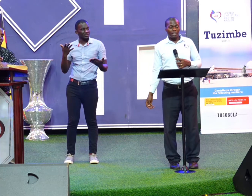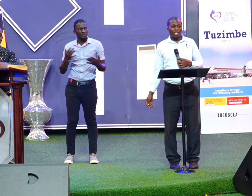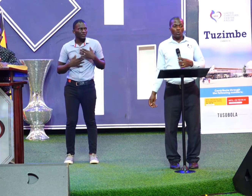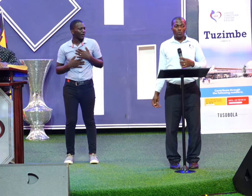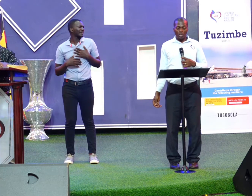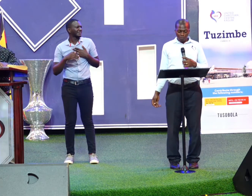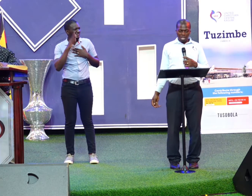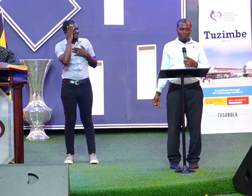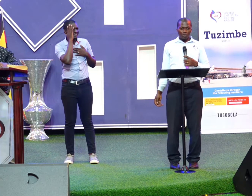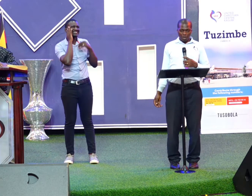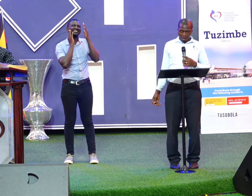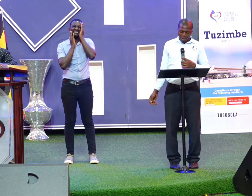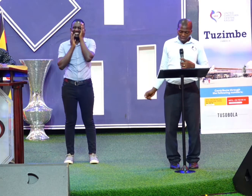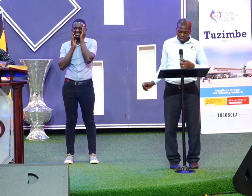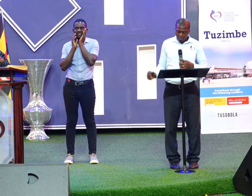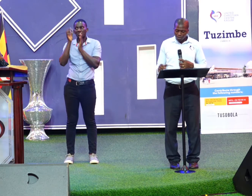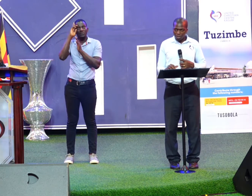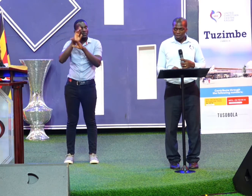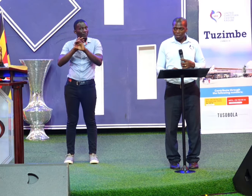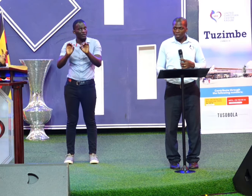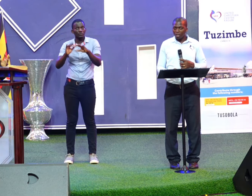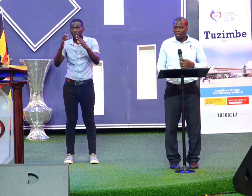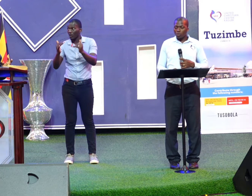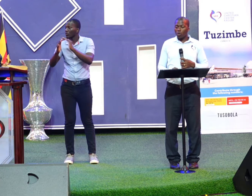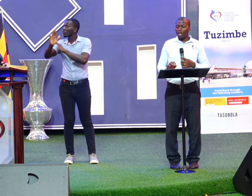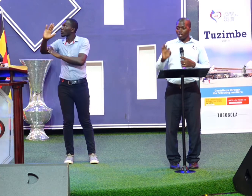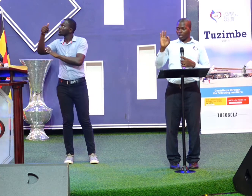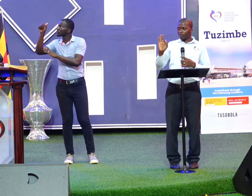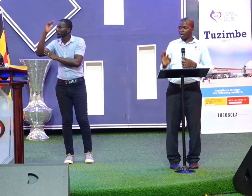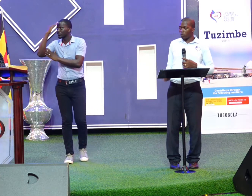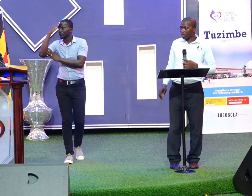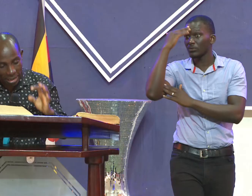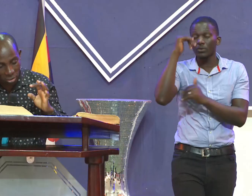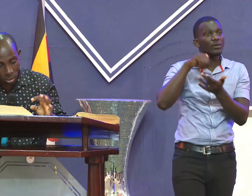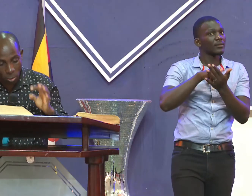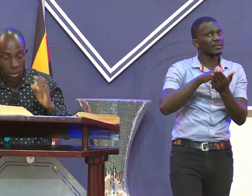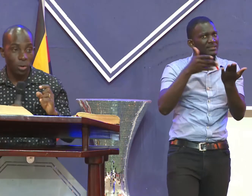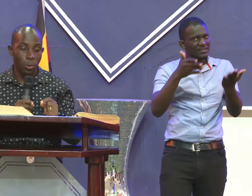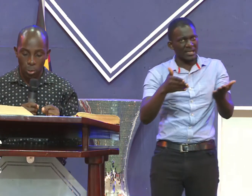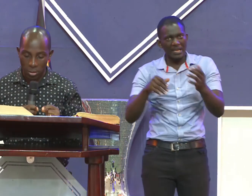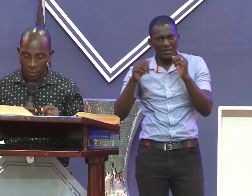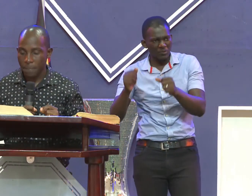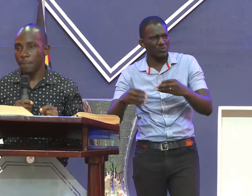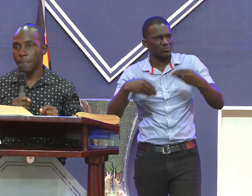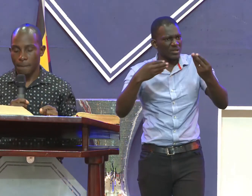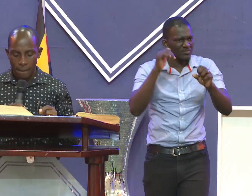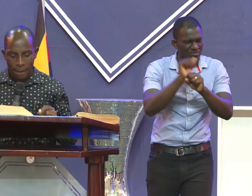You'll see that you will not be able to remember their names. So God knew it very well. That's where Adam